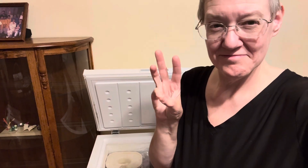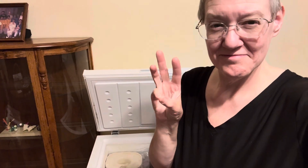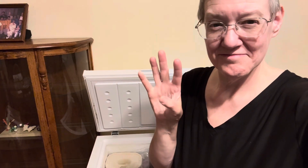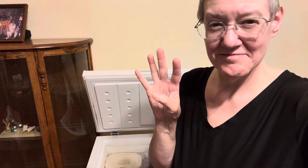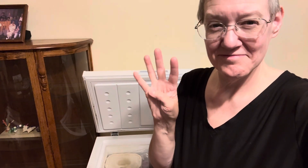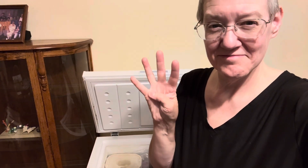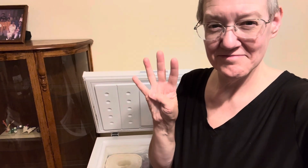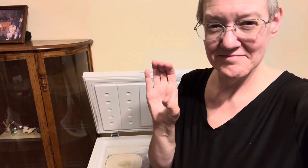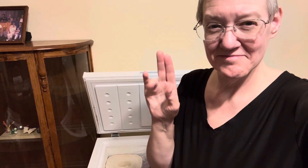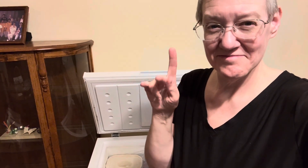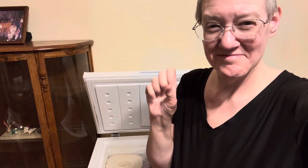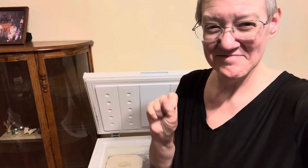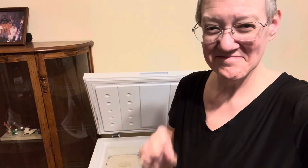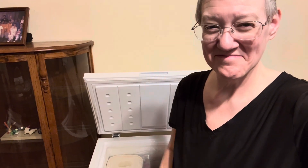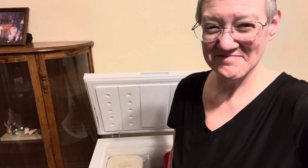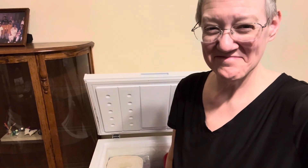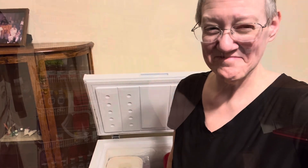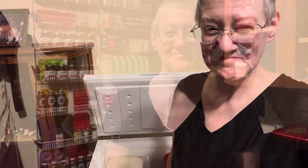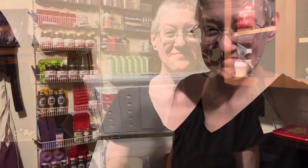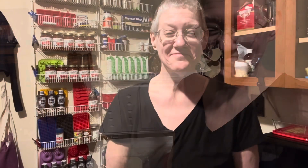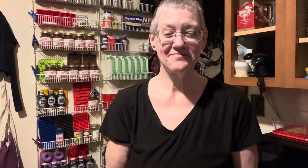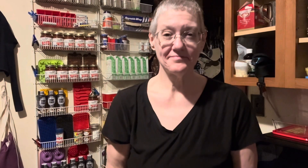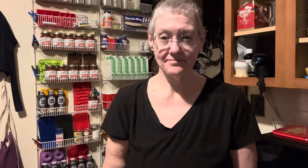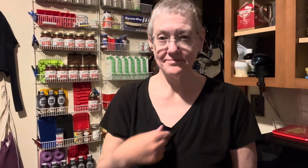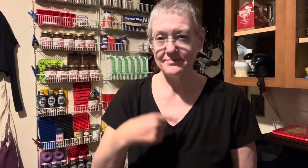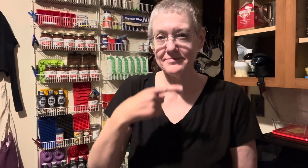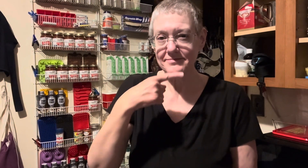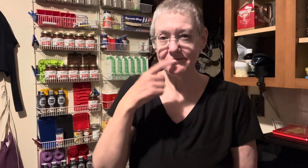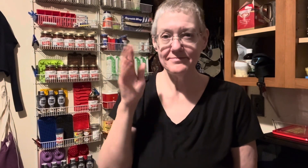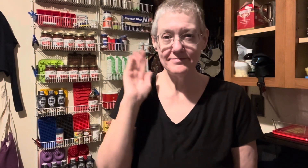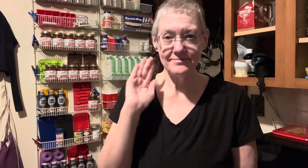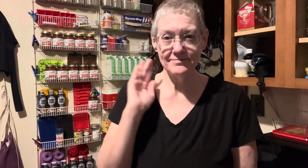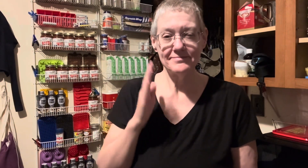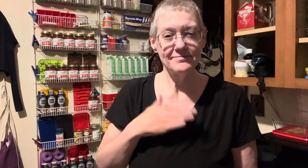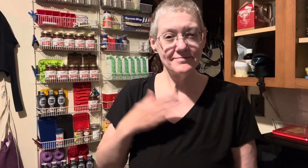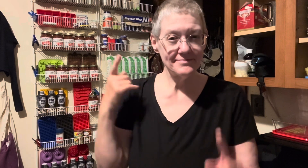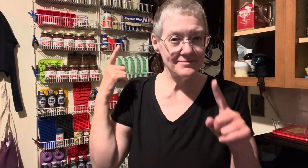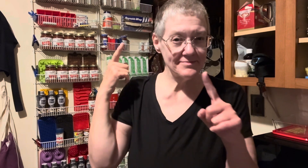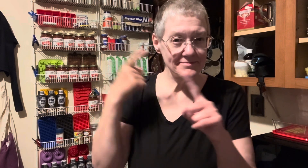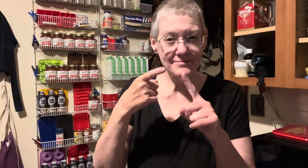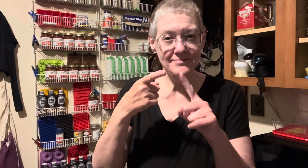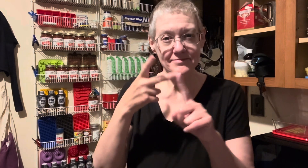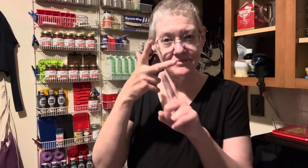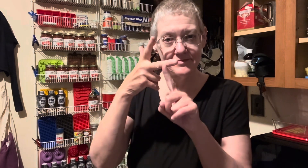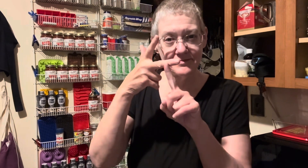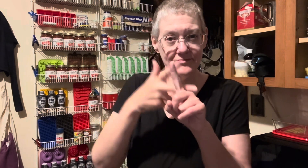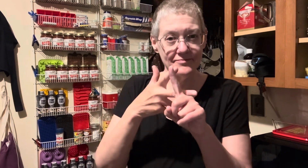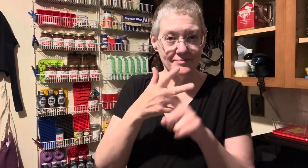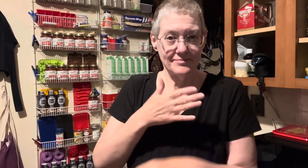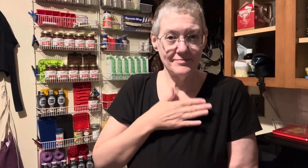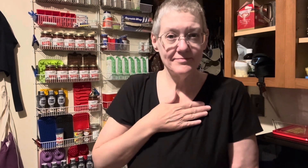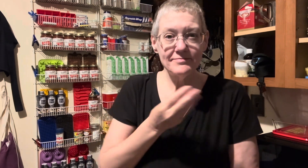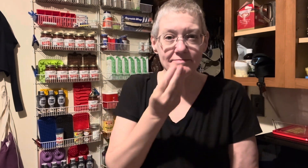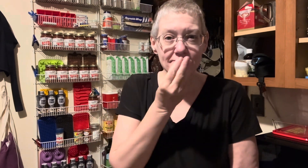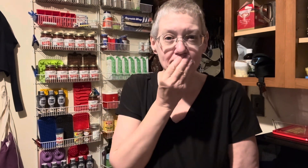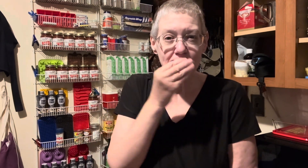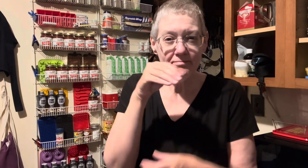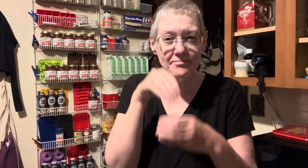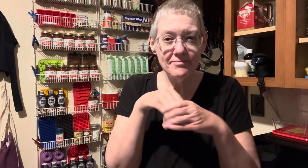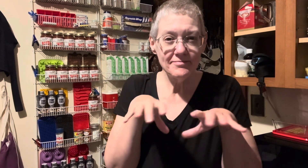that's 64 cups of broth. As I mentioned before, my goal is to have 3 months worth of my